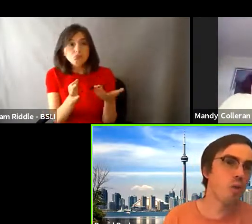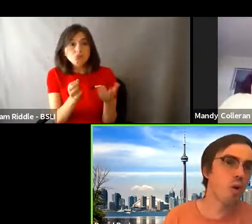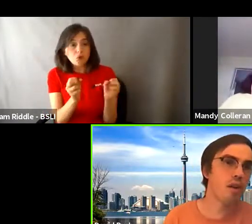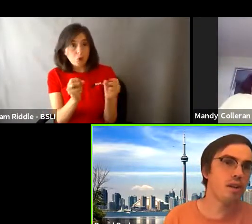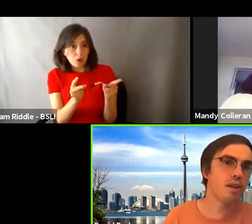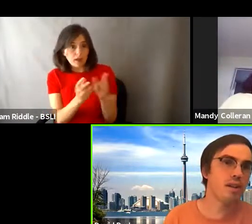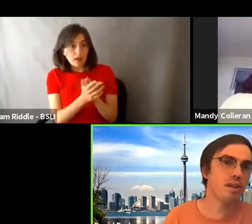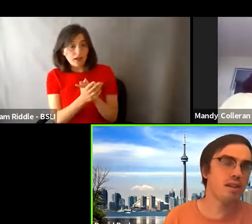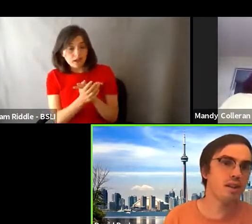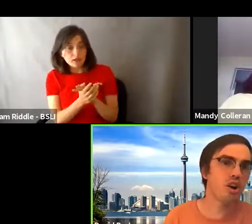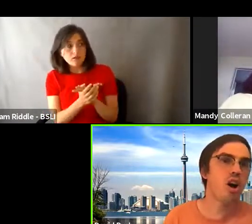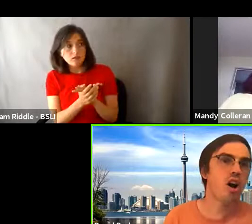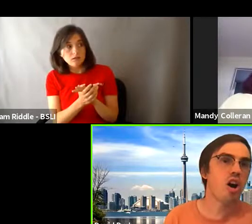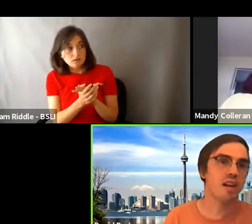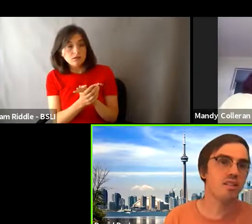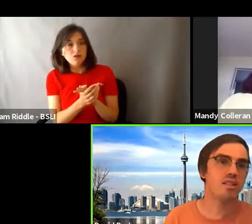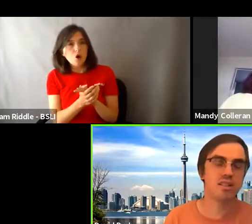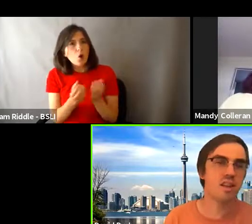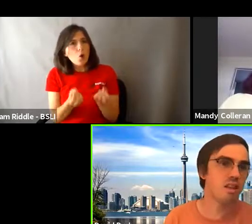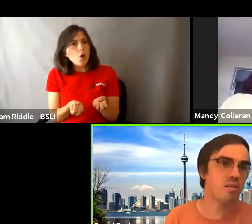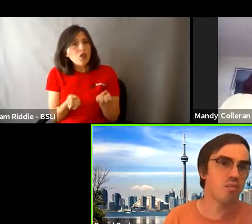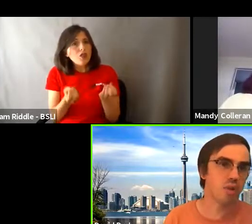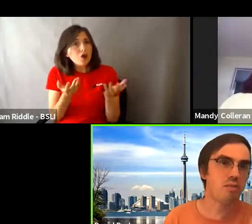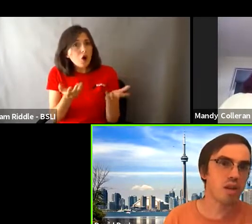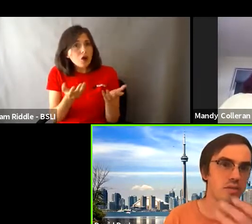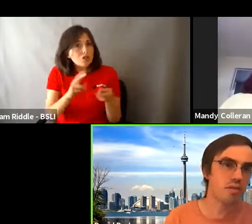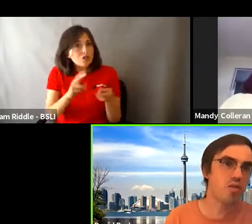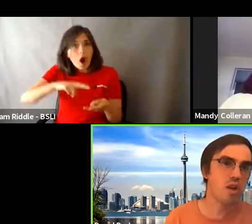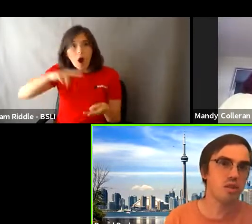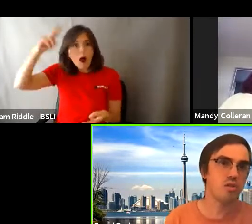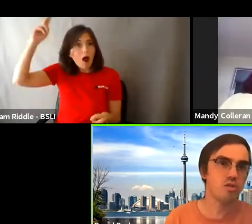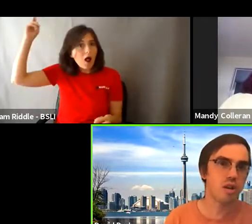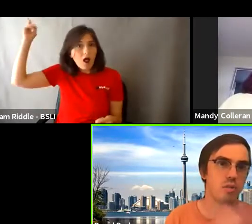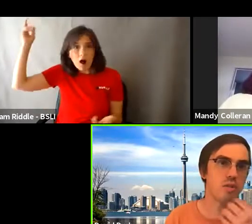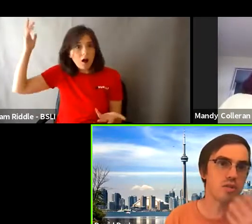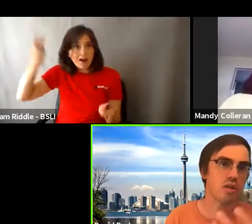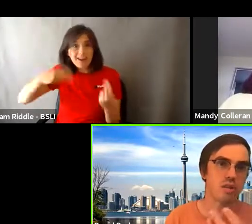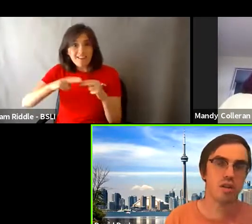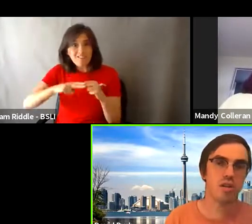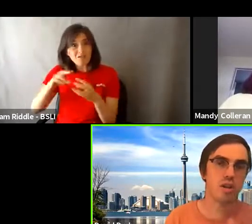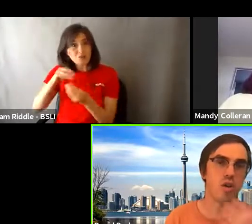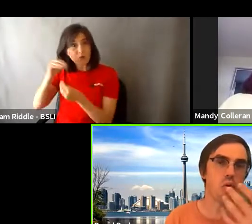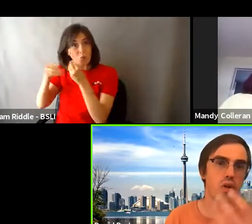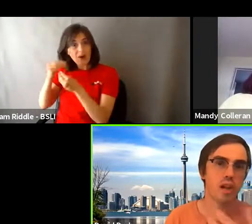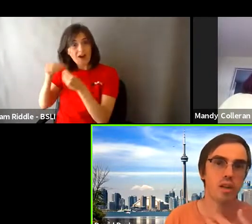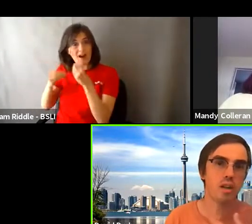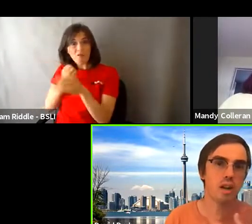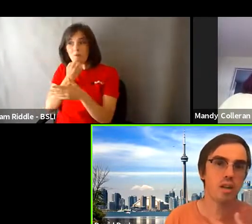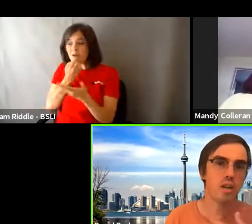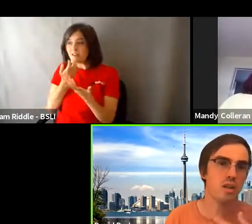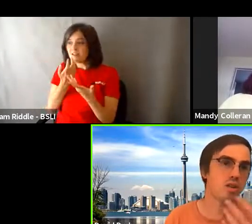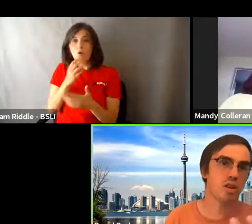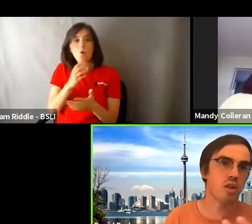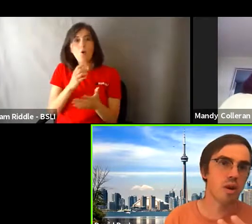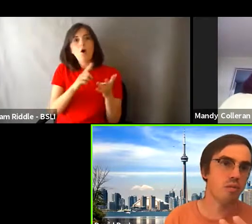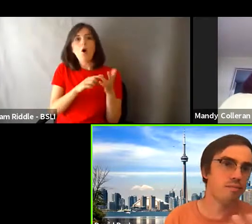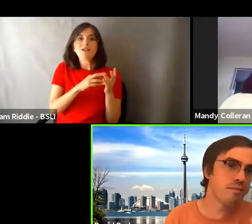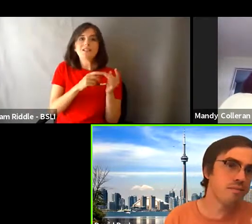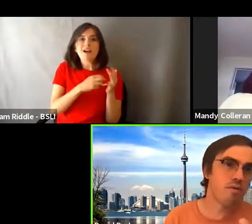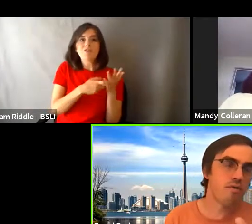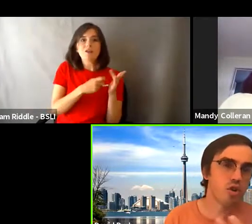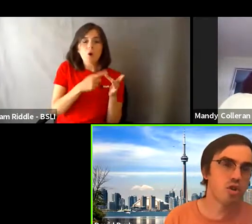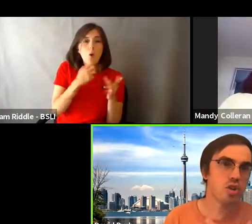okay, what the cost of that is insanely prohibitive. If you actually do the numbers in Ontario or Canada, you're talking